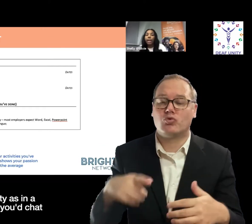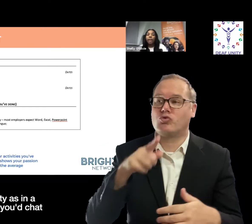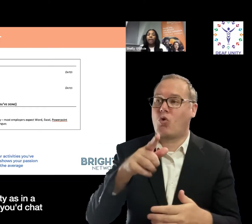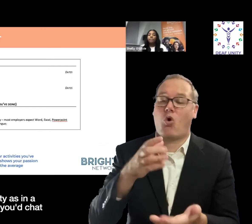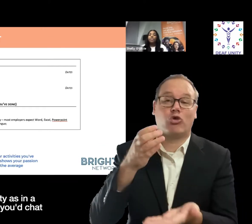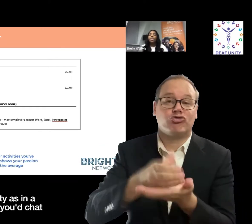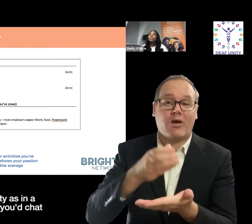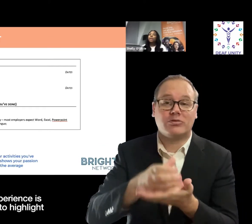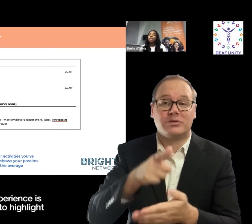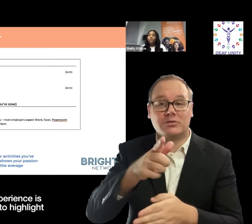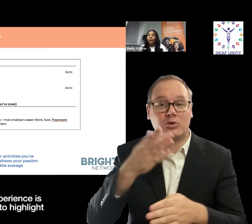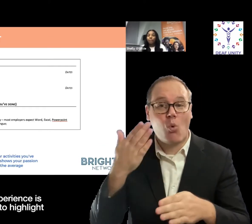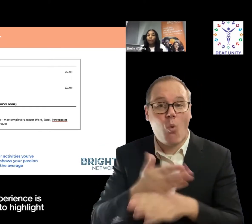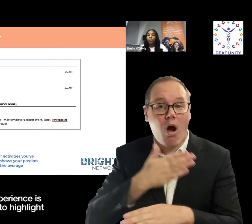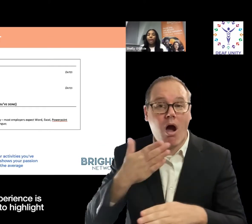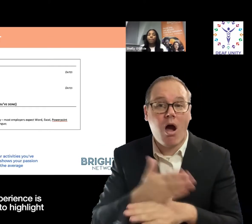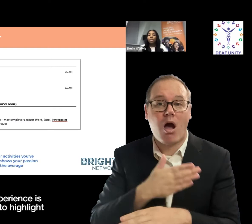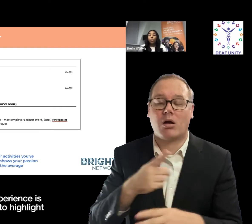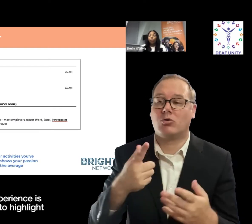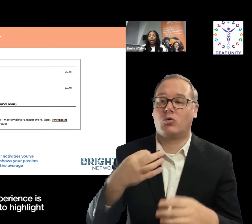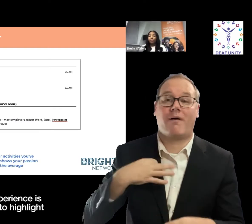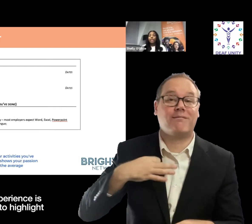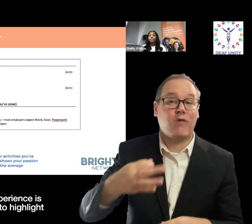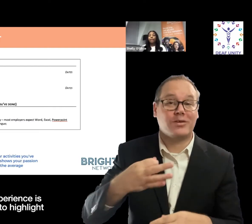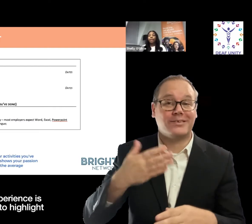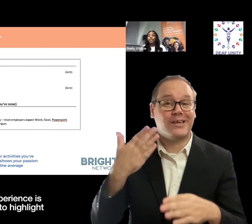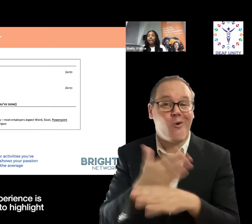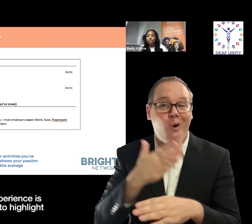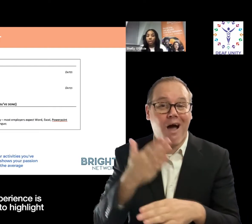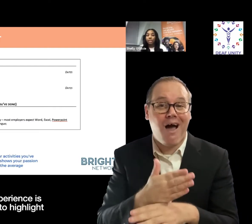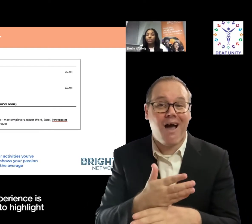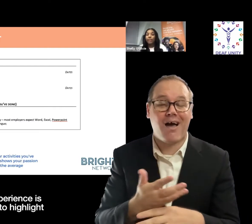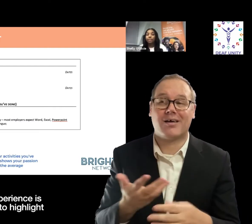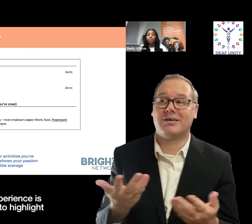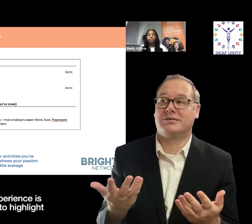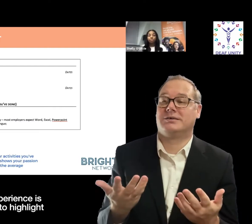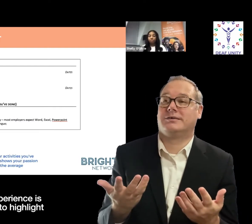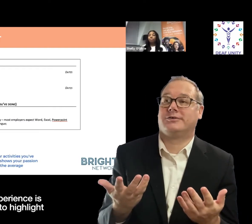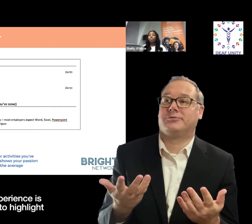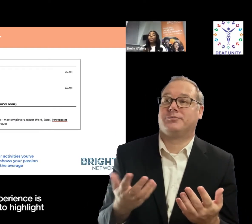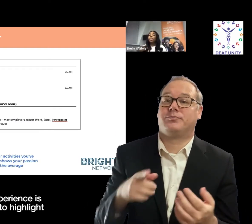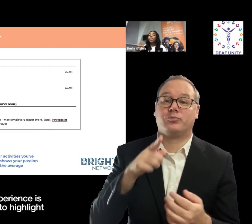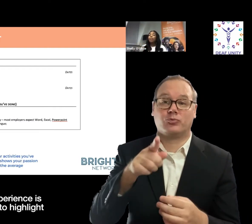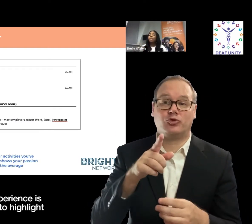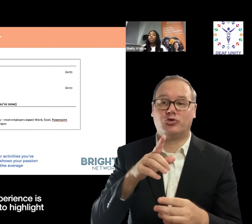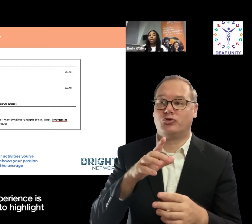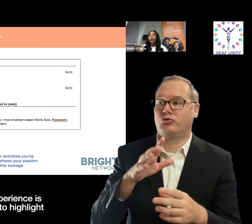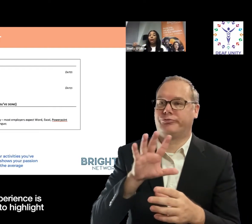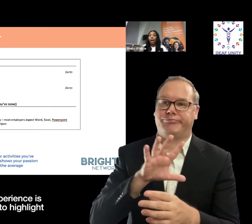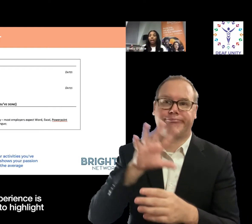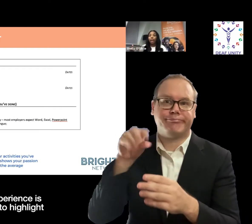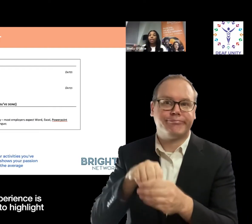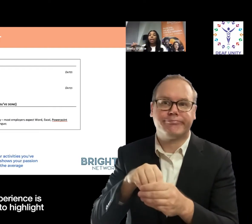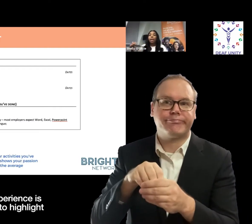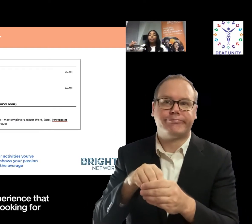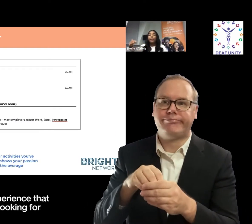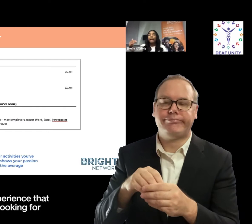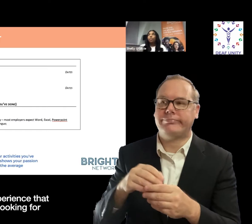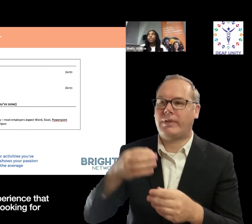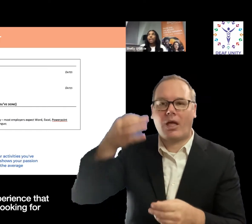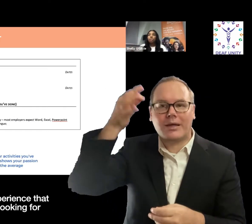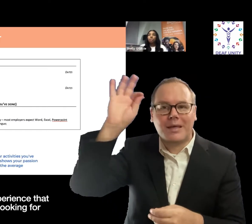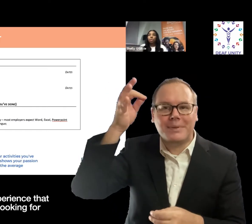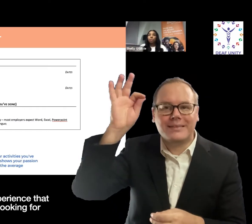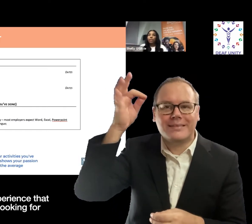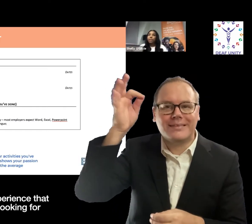committee, this is where you chat about all that, because all that experience is just as relevant and can help you to highlight, if